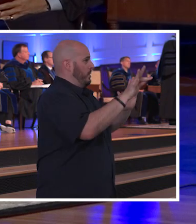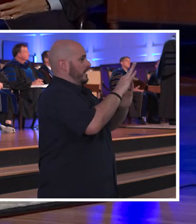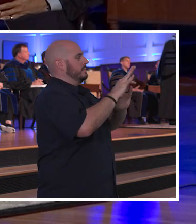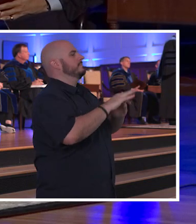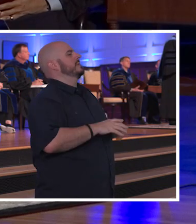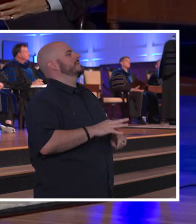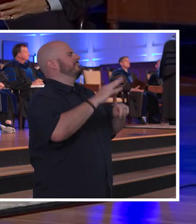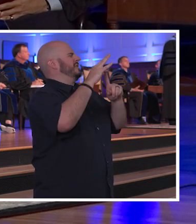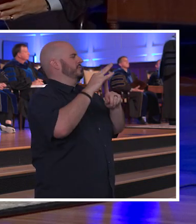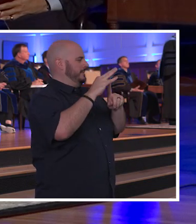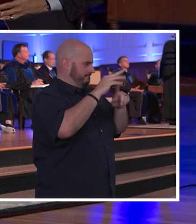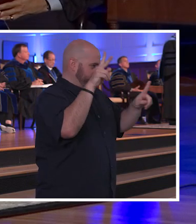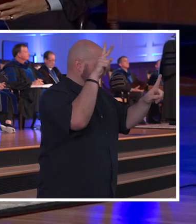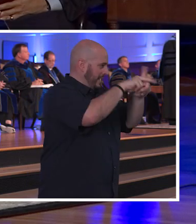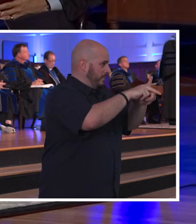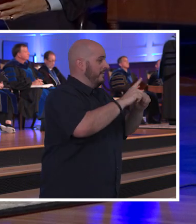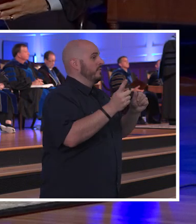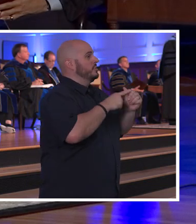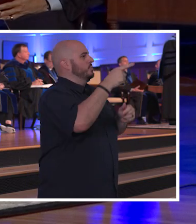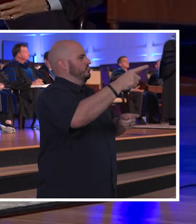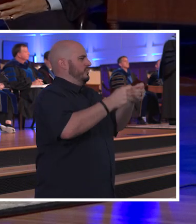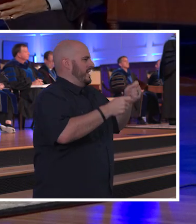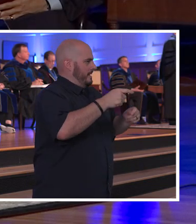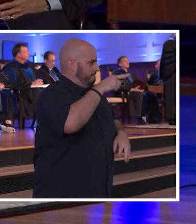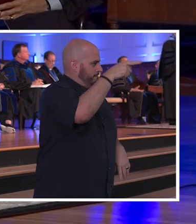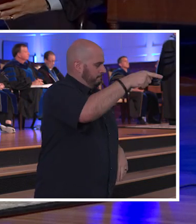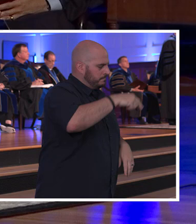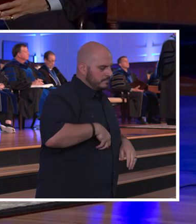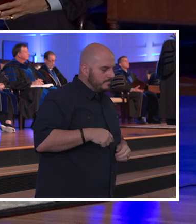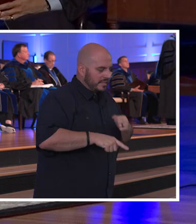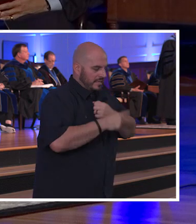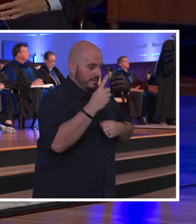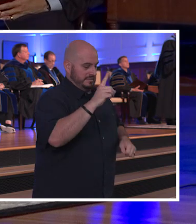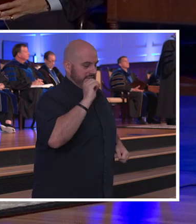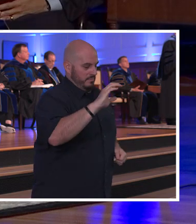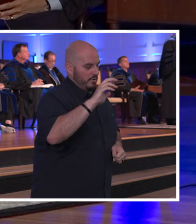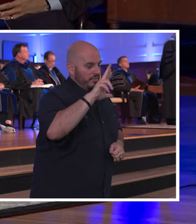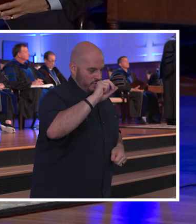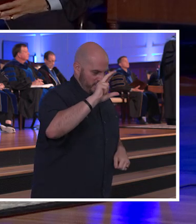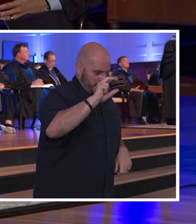assignment, first to Trinidad. The date was December the 30th,